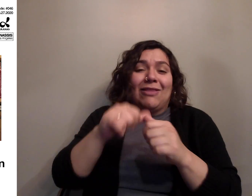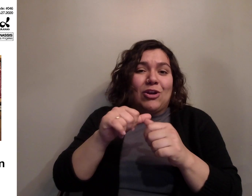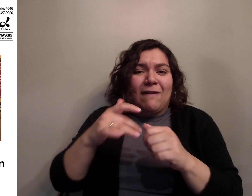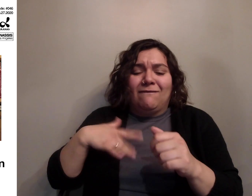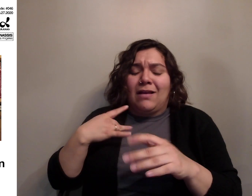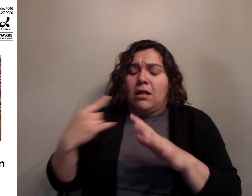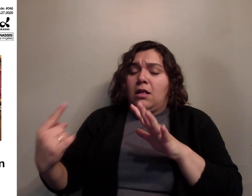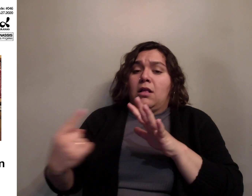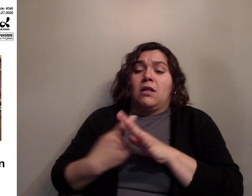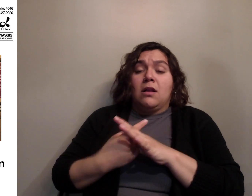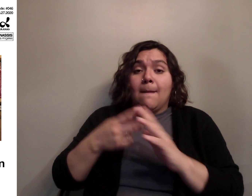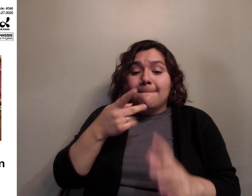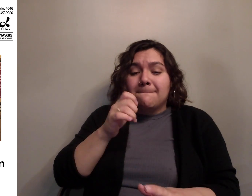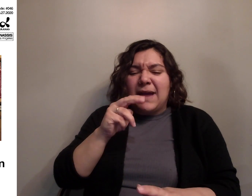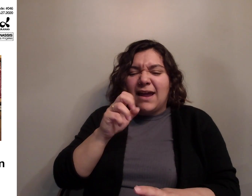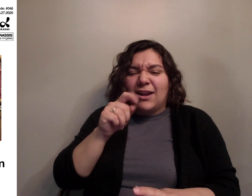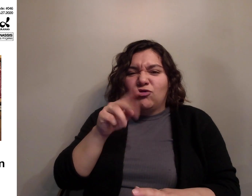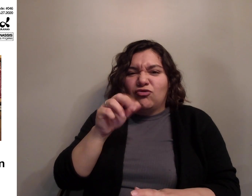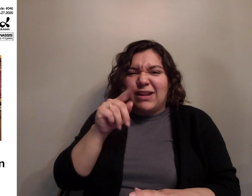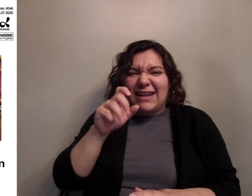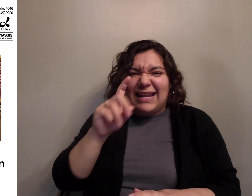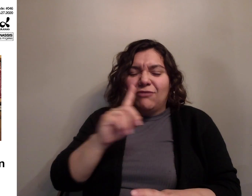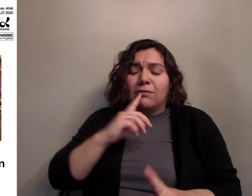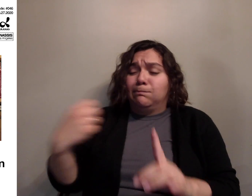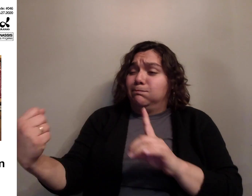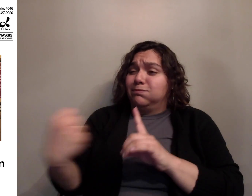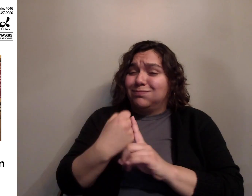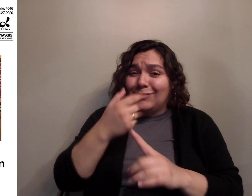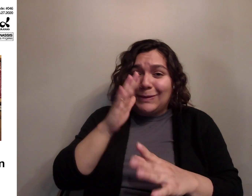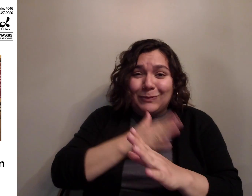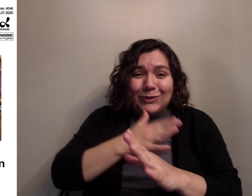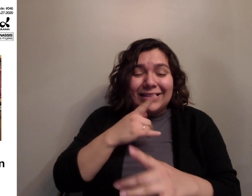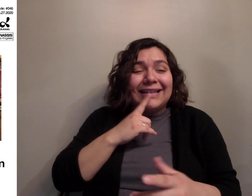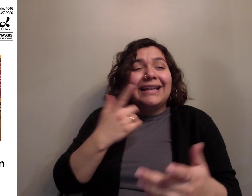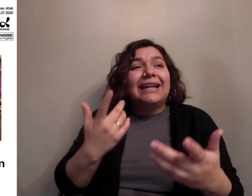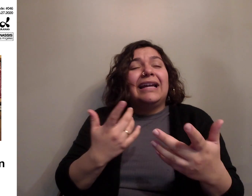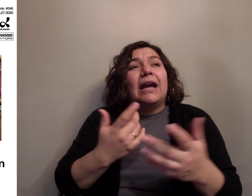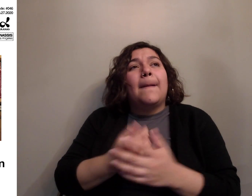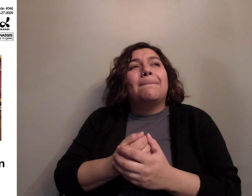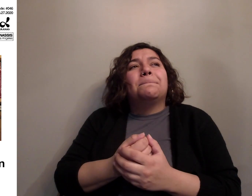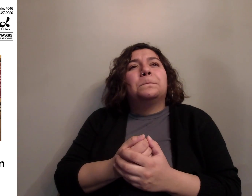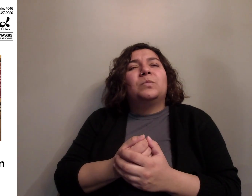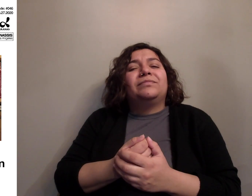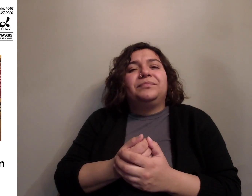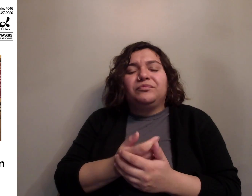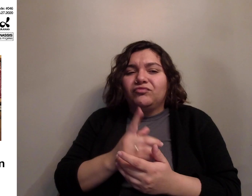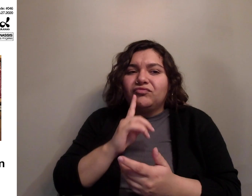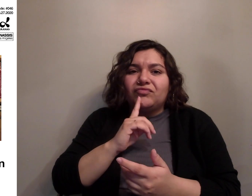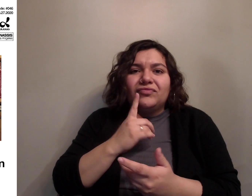about how he was penetrated by the music, how it just sort of completely